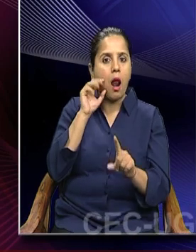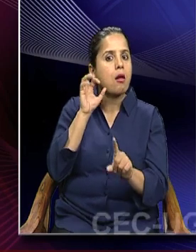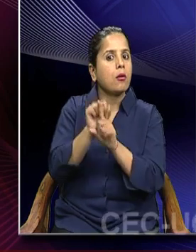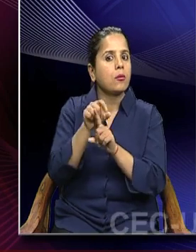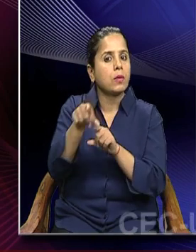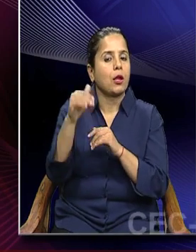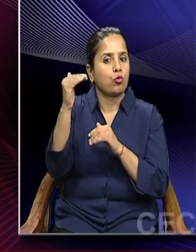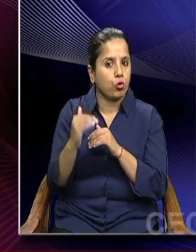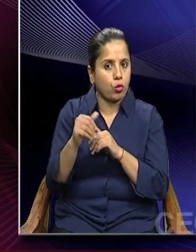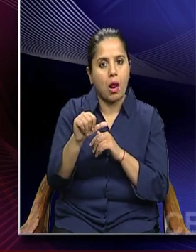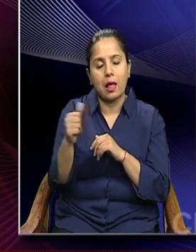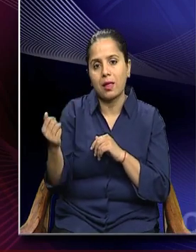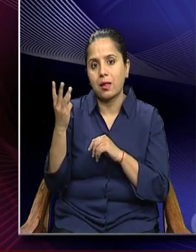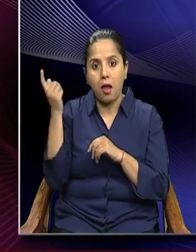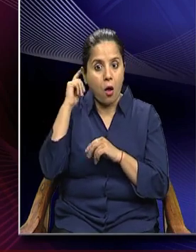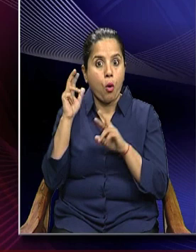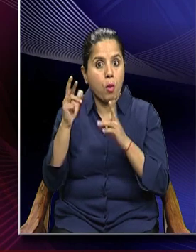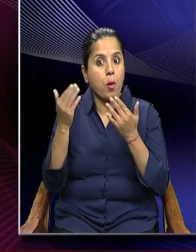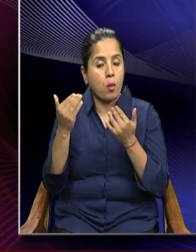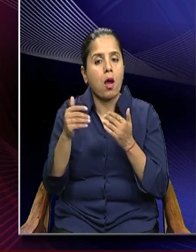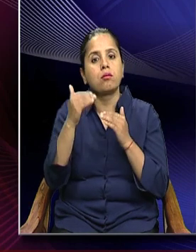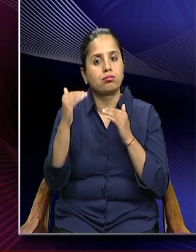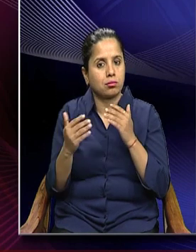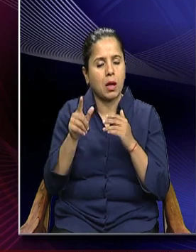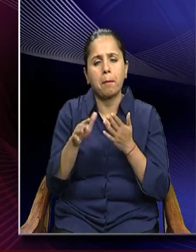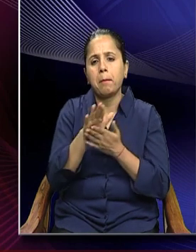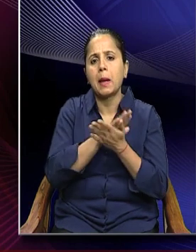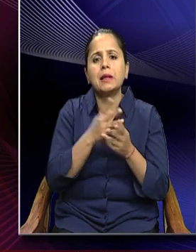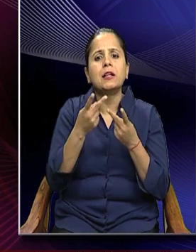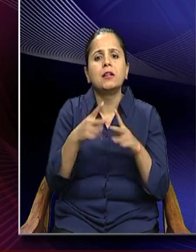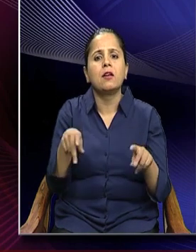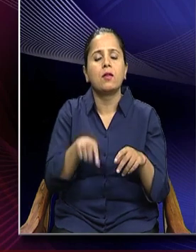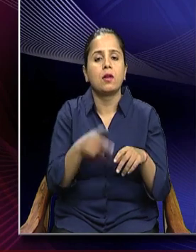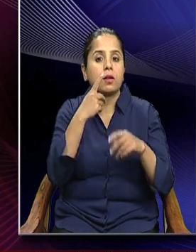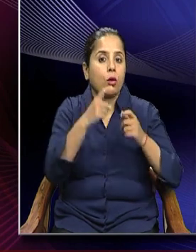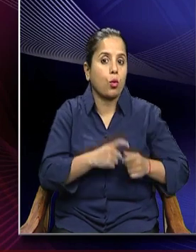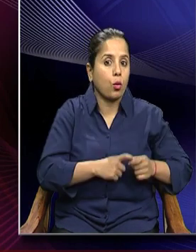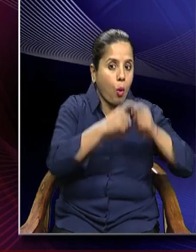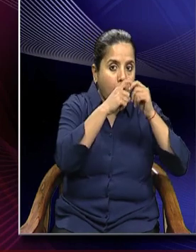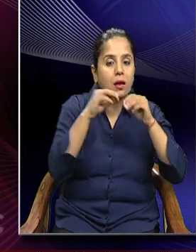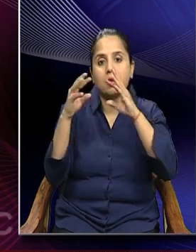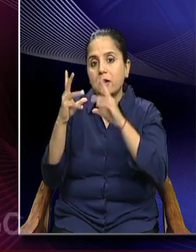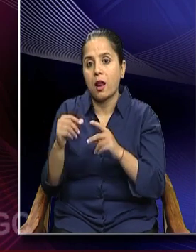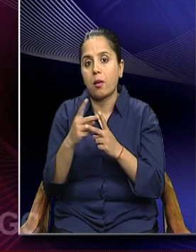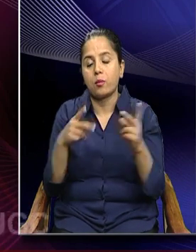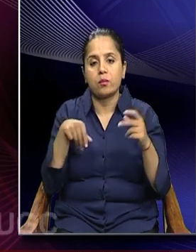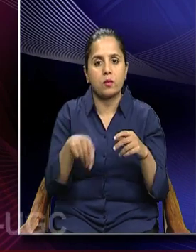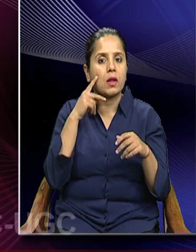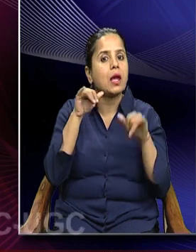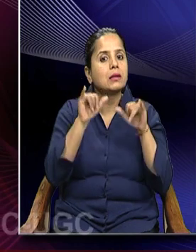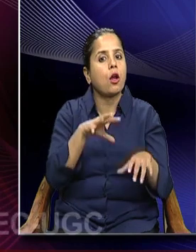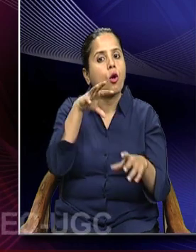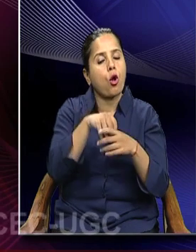deduced from the other 3 assumptions. The basic difference between quantitative and qualitative techniques resides in